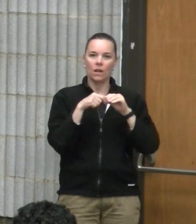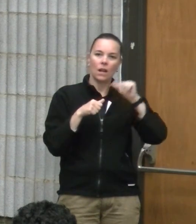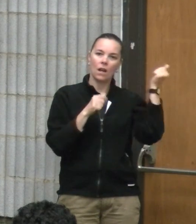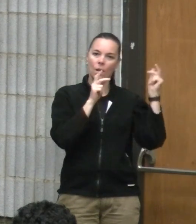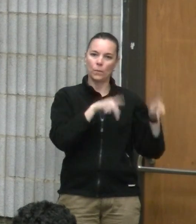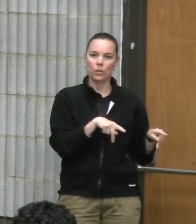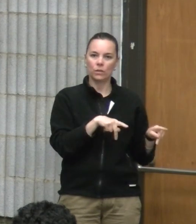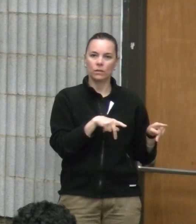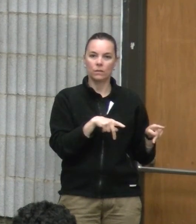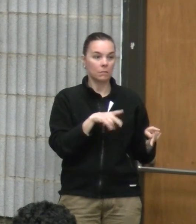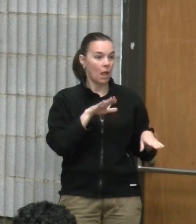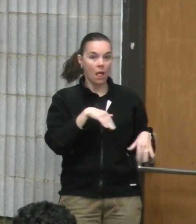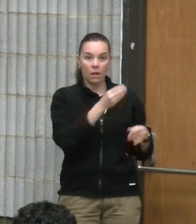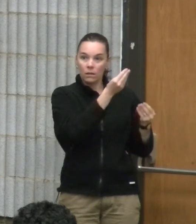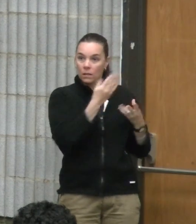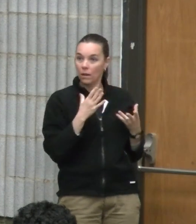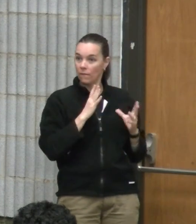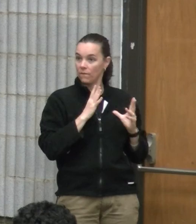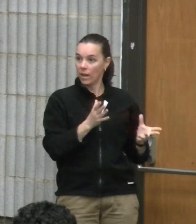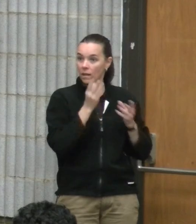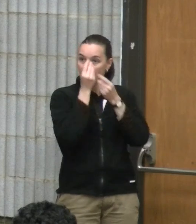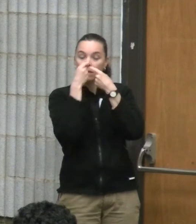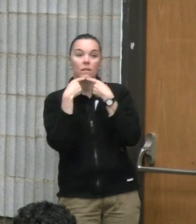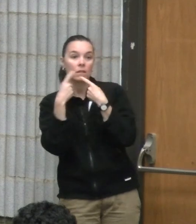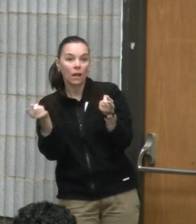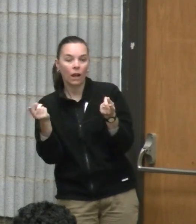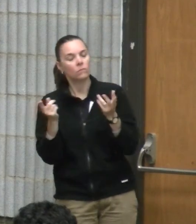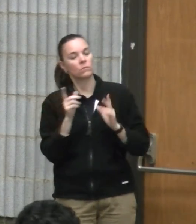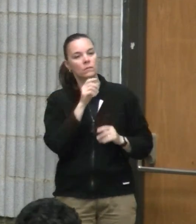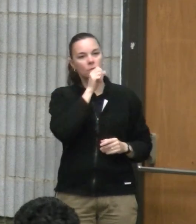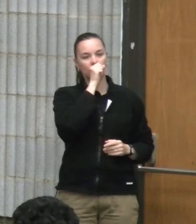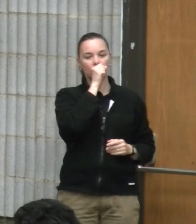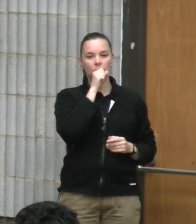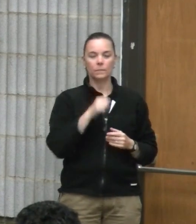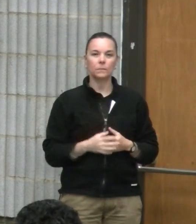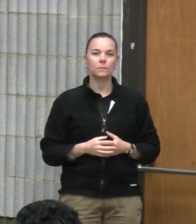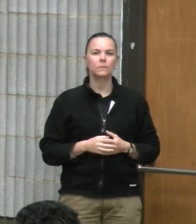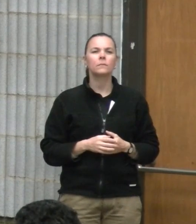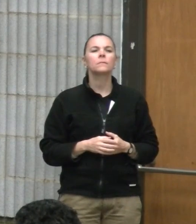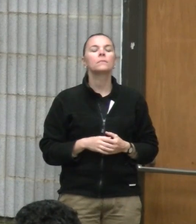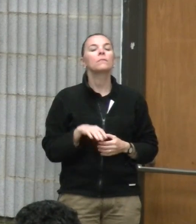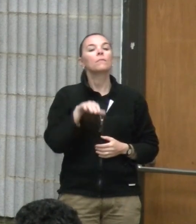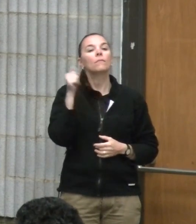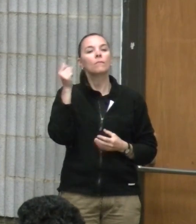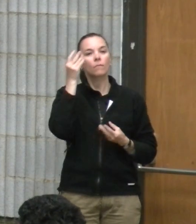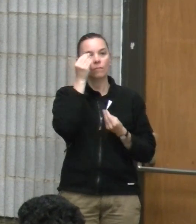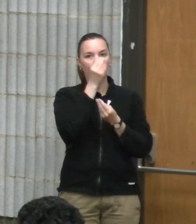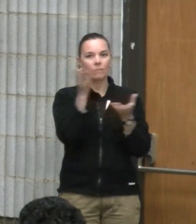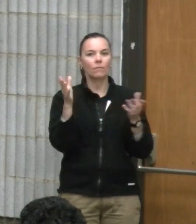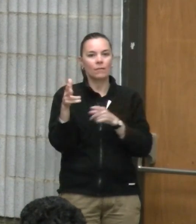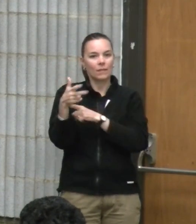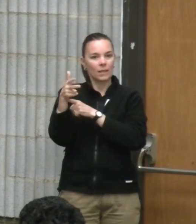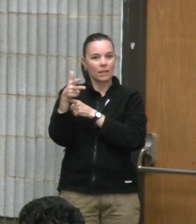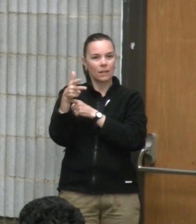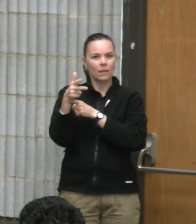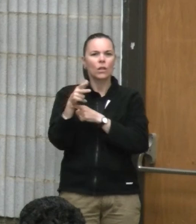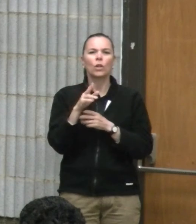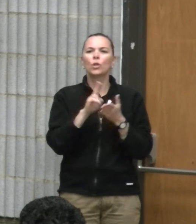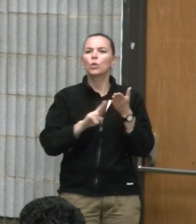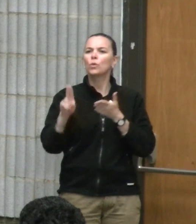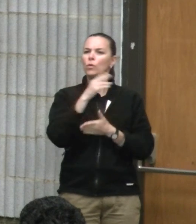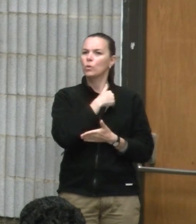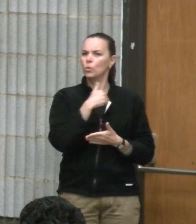their consent. As far as filming goes, things have changed a little bit because we got a message from the U of